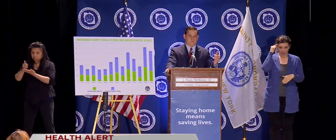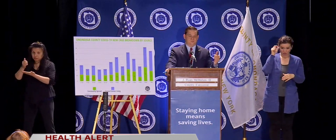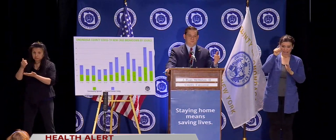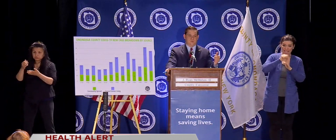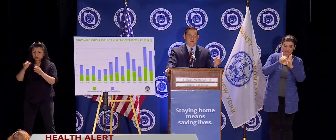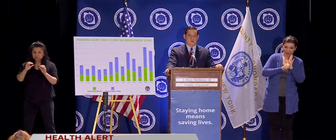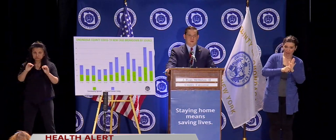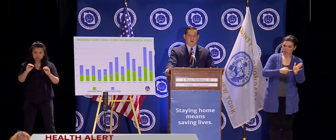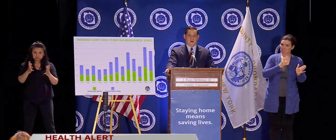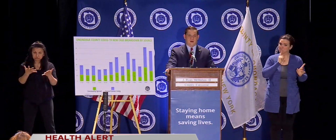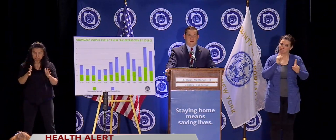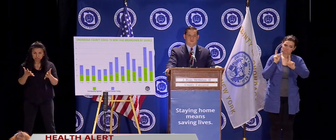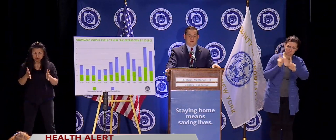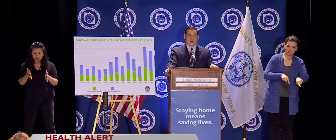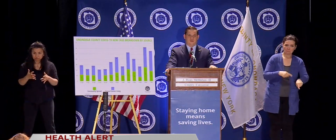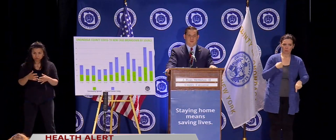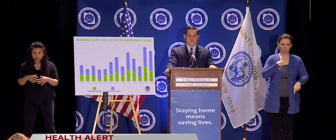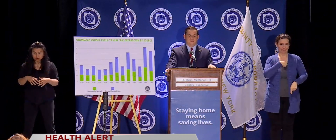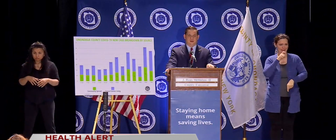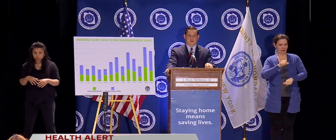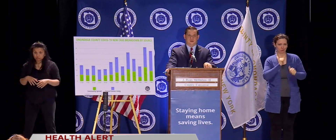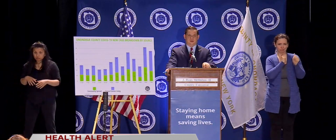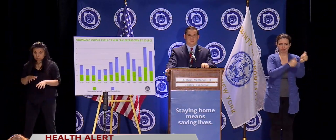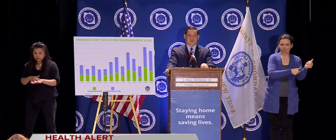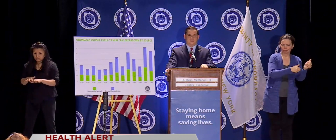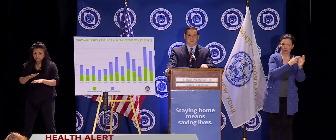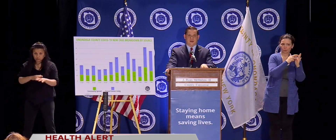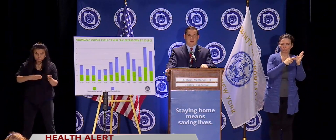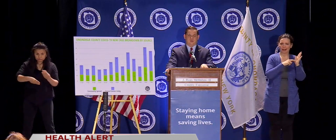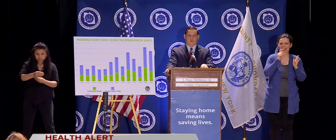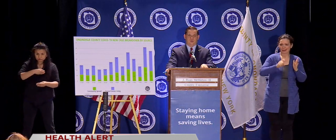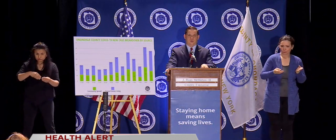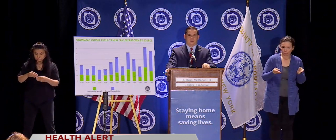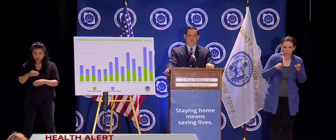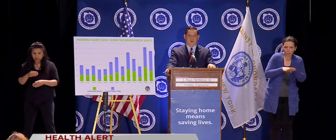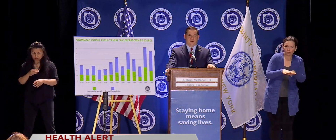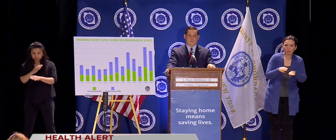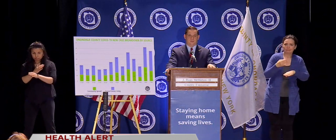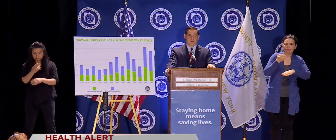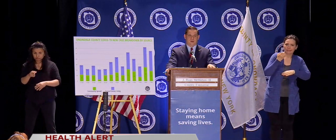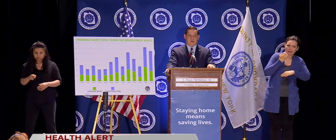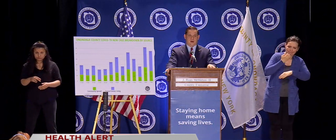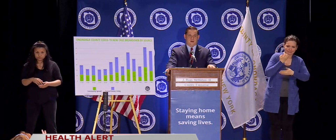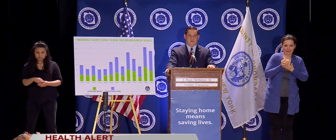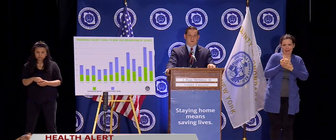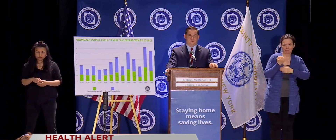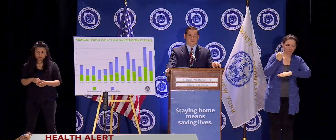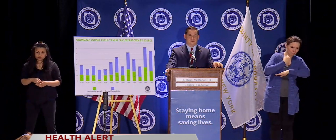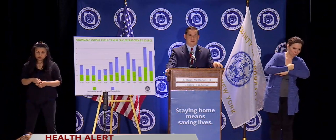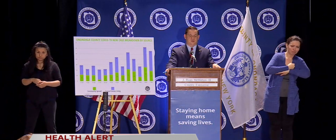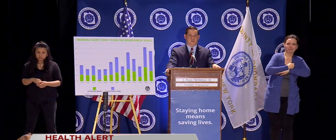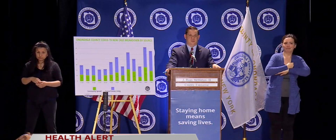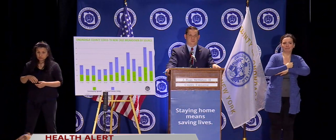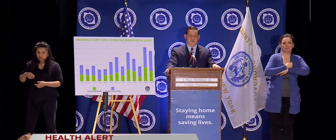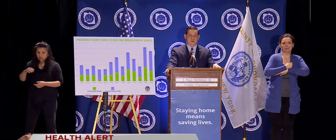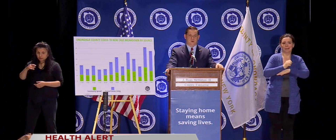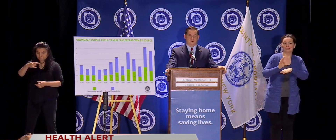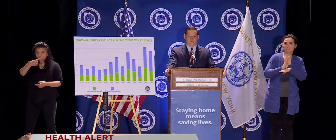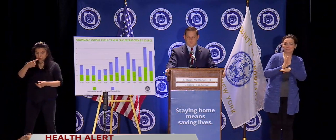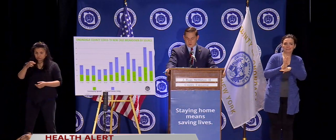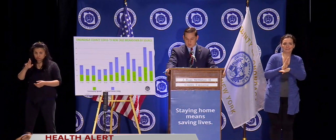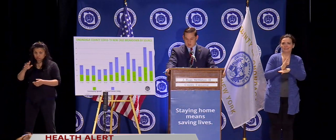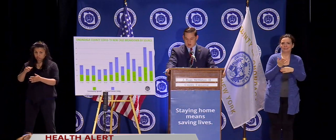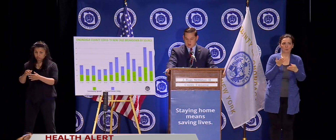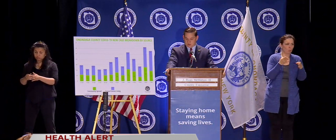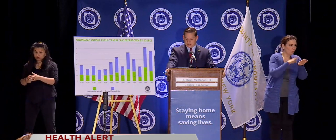hurt. The federal government has done addressing that through unemployment. They've been addressing that through PPP